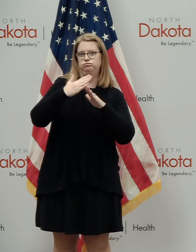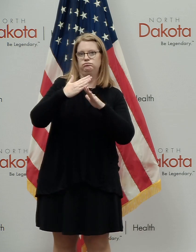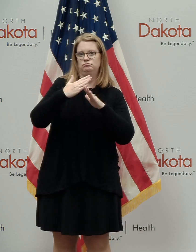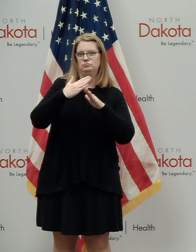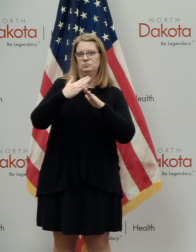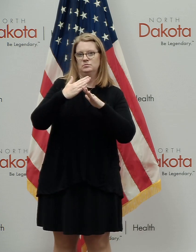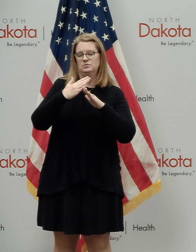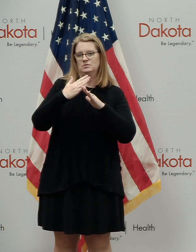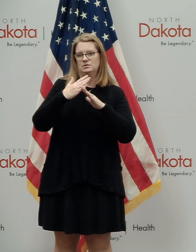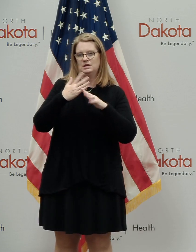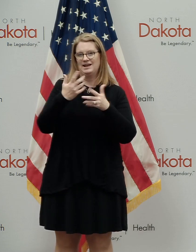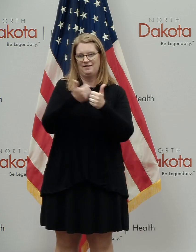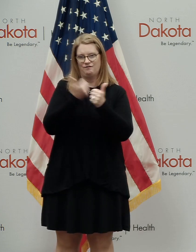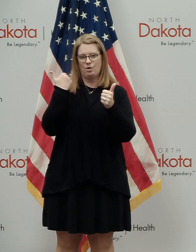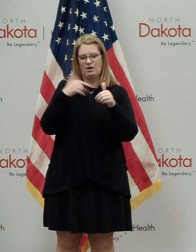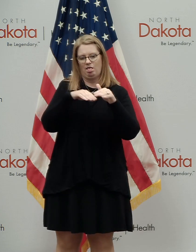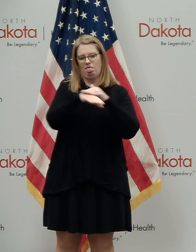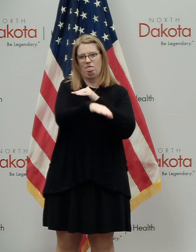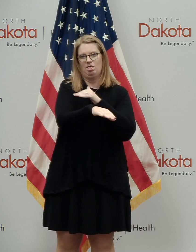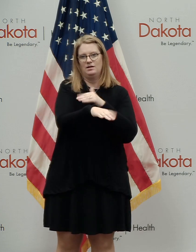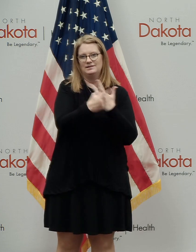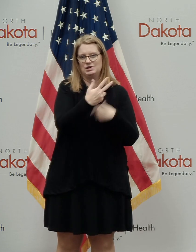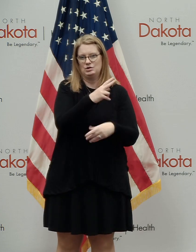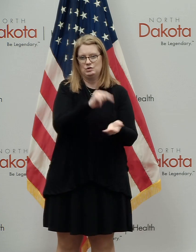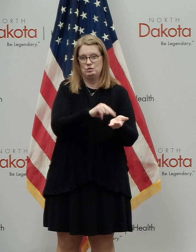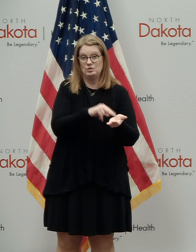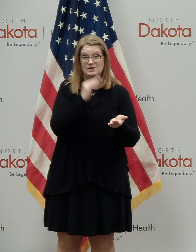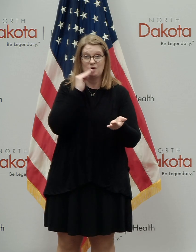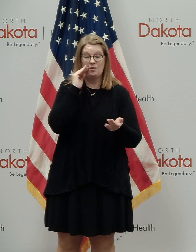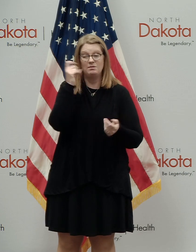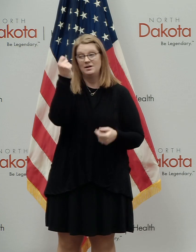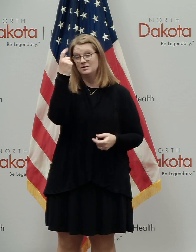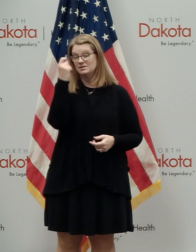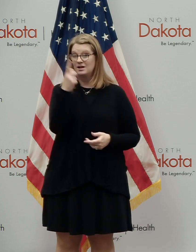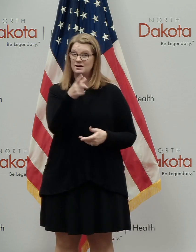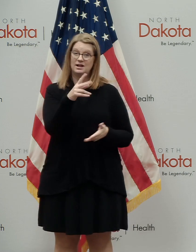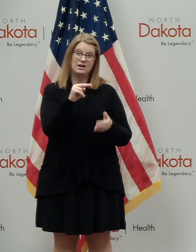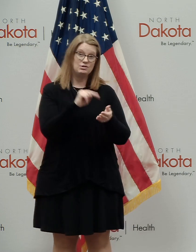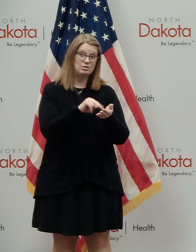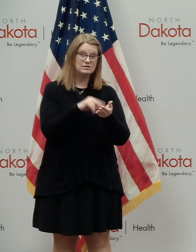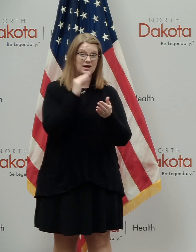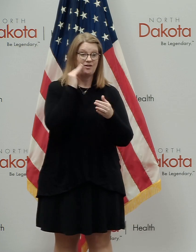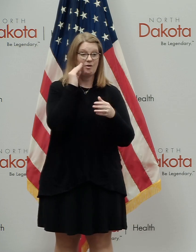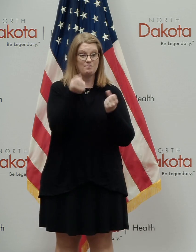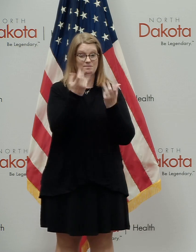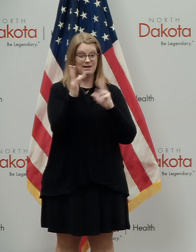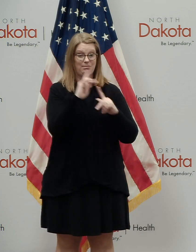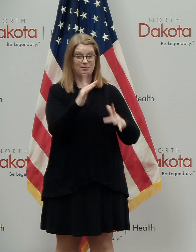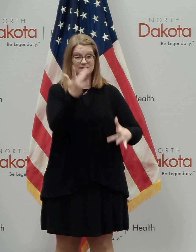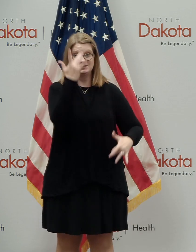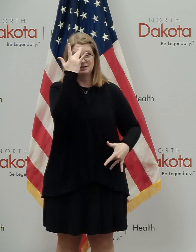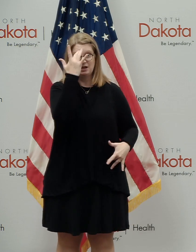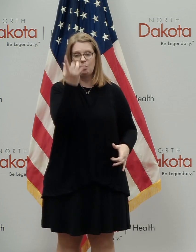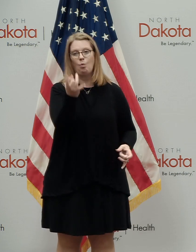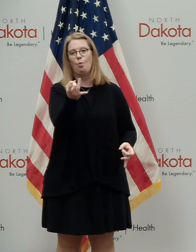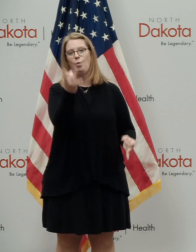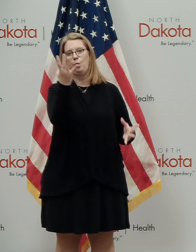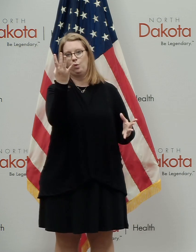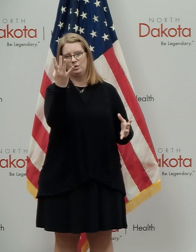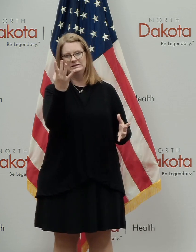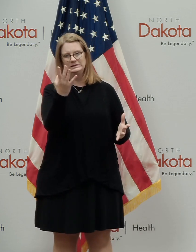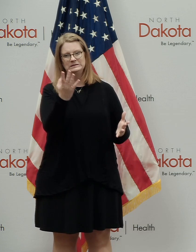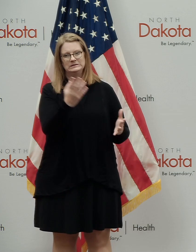congregate long-term facilities, because we know tragically that when it gets into one of those facilities, that's one of the ways that we can end up with